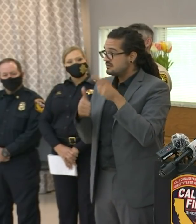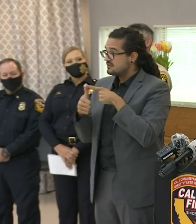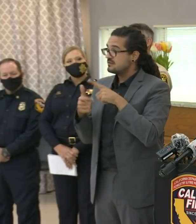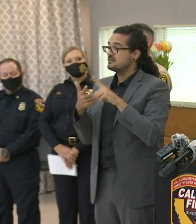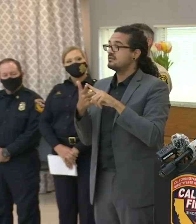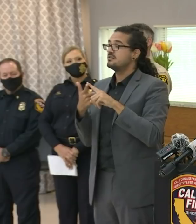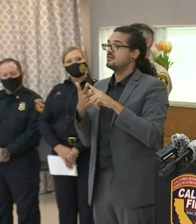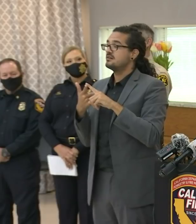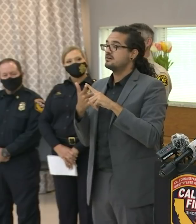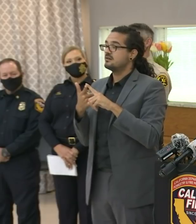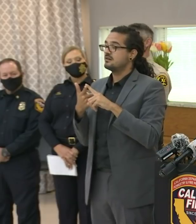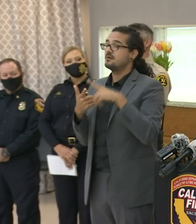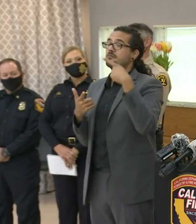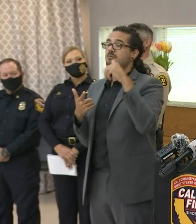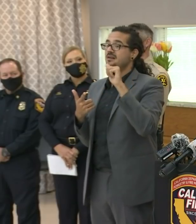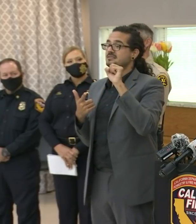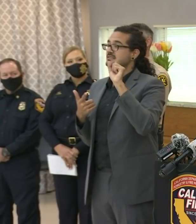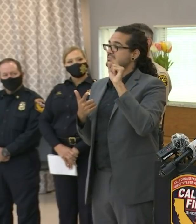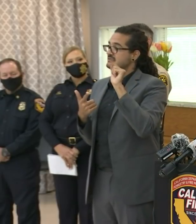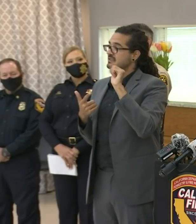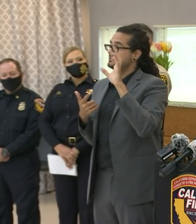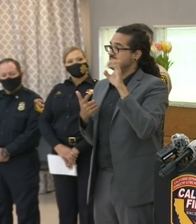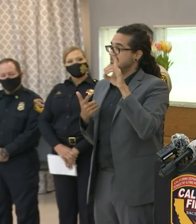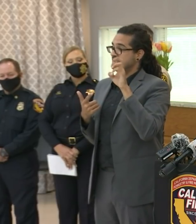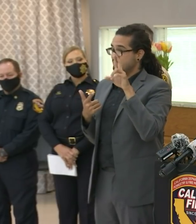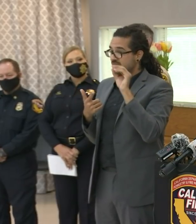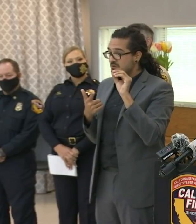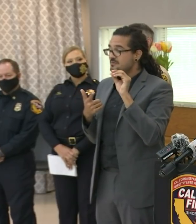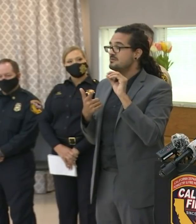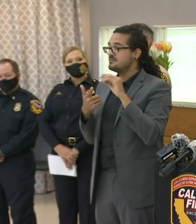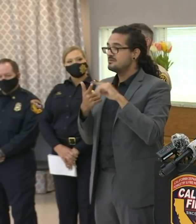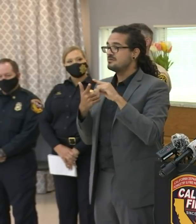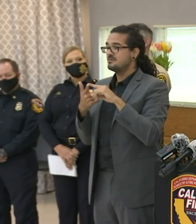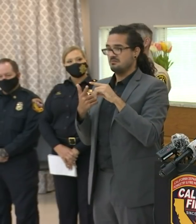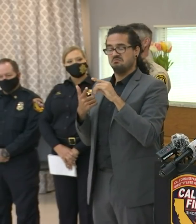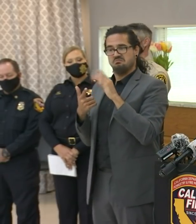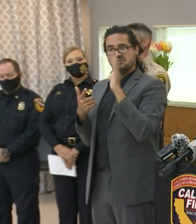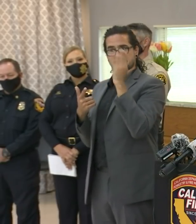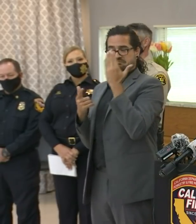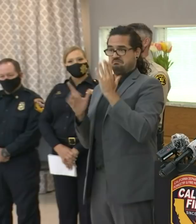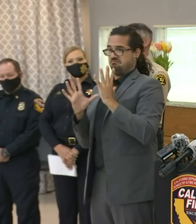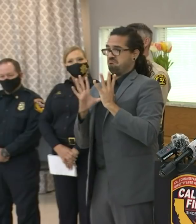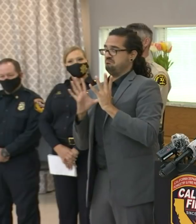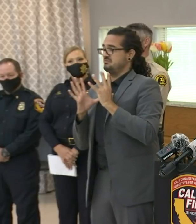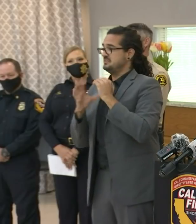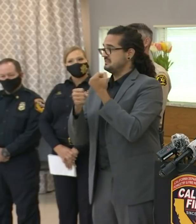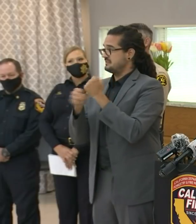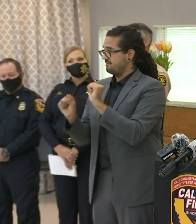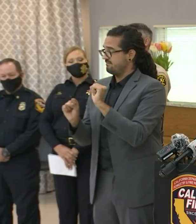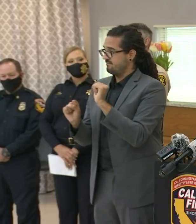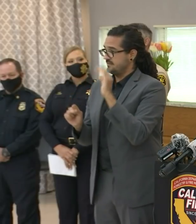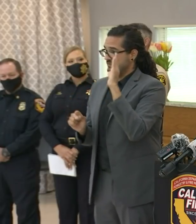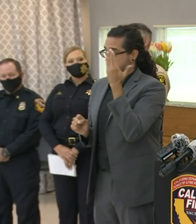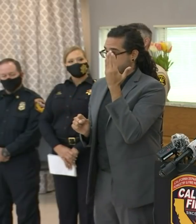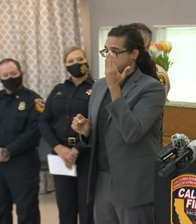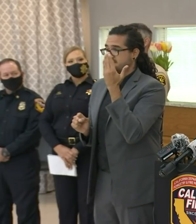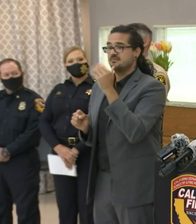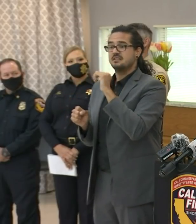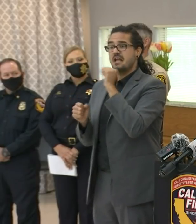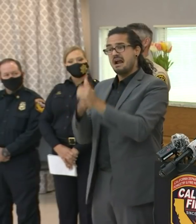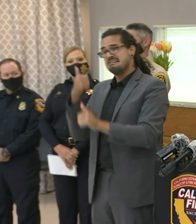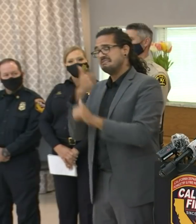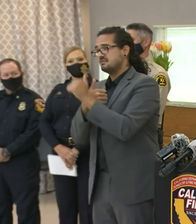reasonably safe and not initially threatened at this point in time. So that's good news. As we move down the coastal